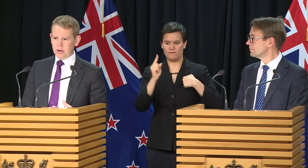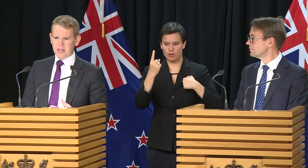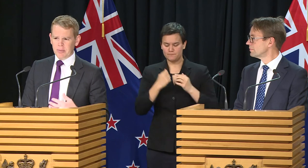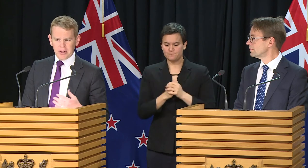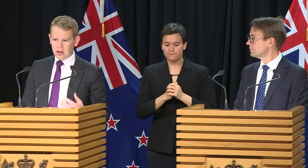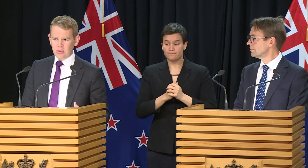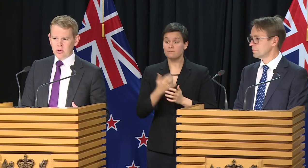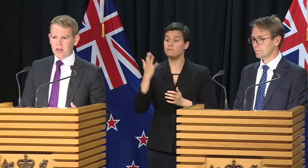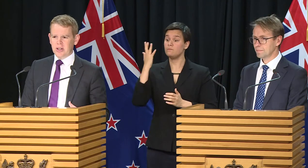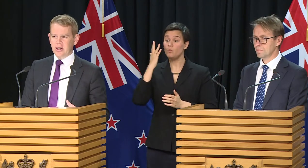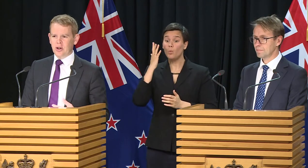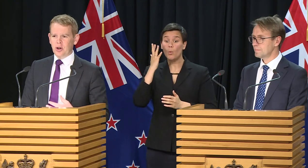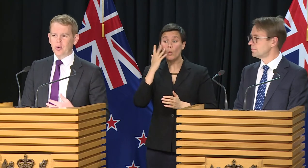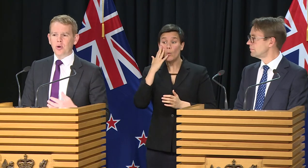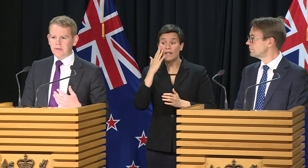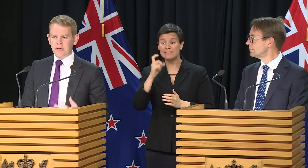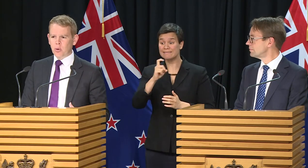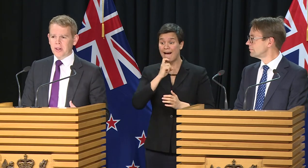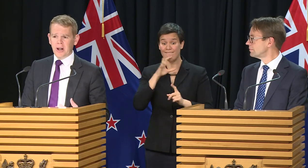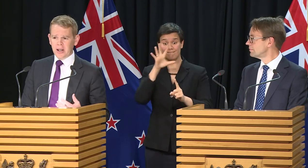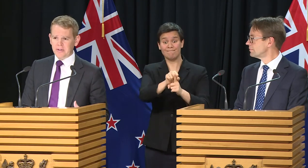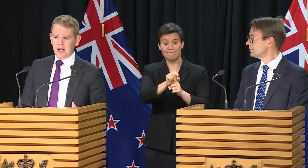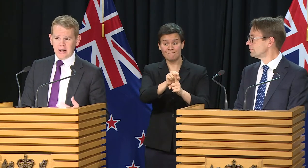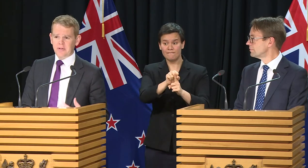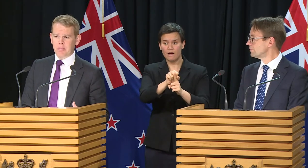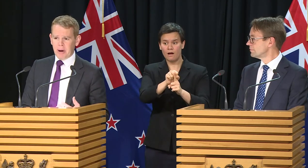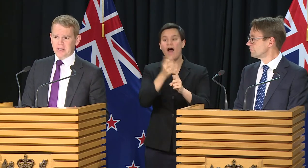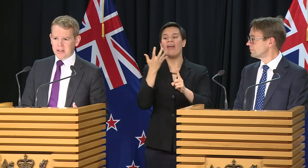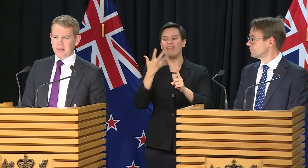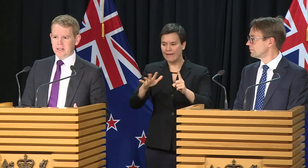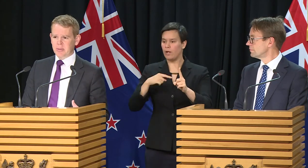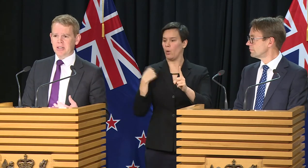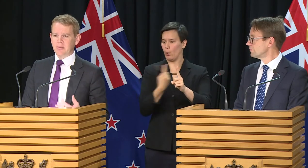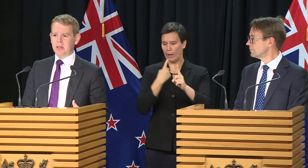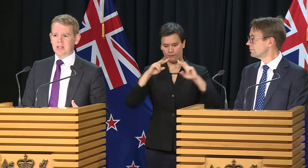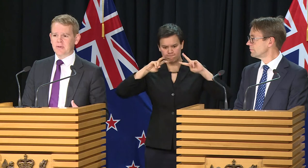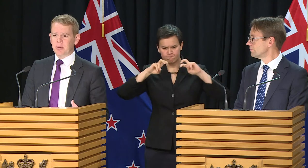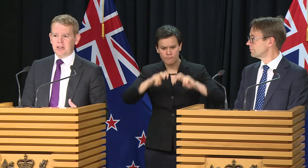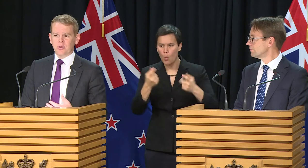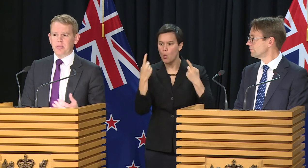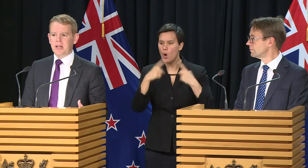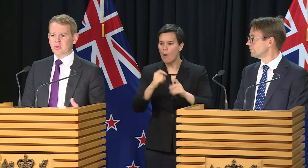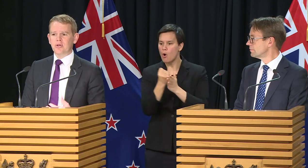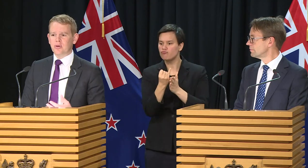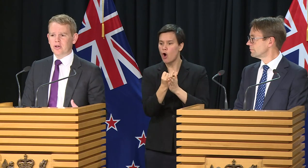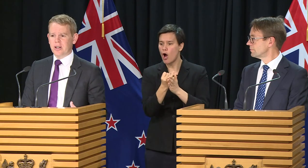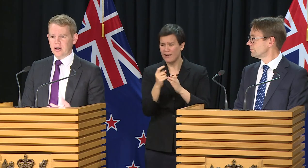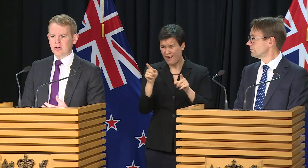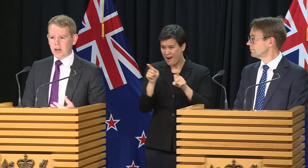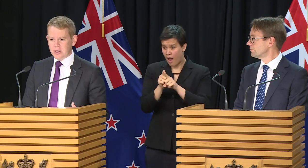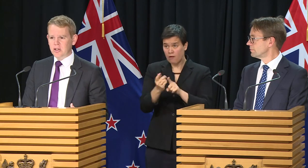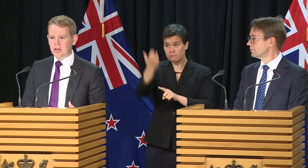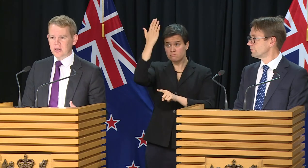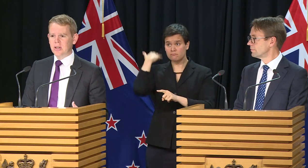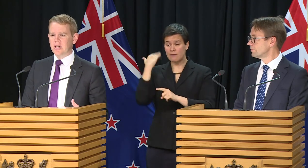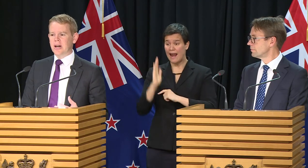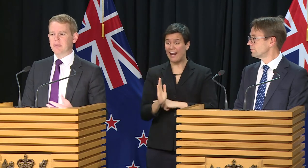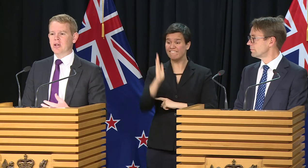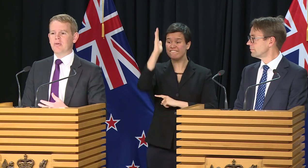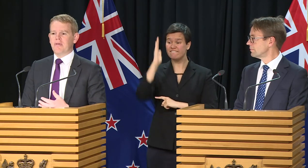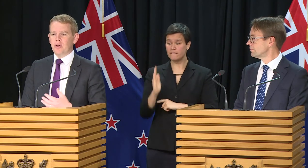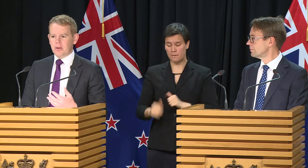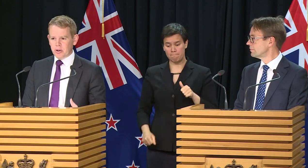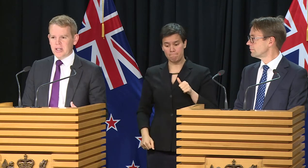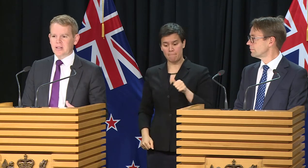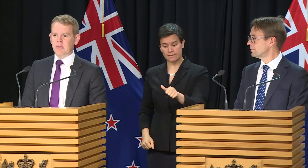cases we've learned something new. You know, who would have thought that a lift button, something as simple as a lift button, could be a source of transmission?